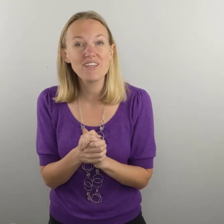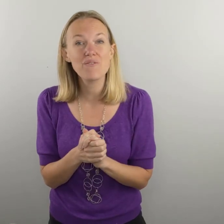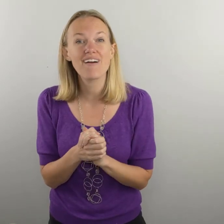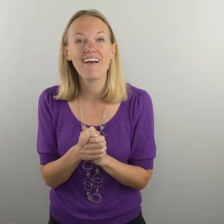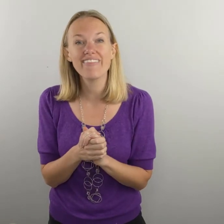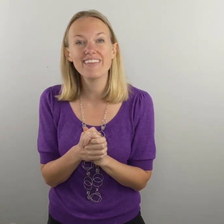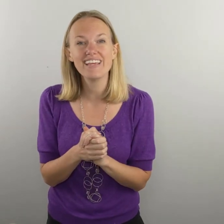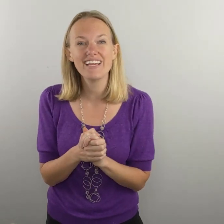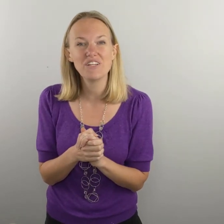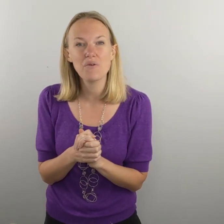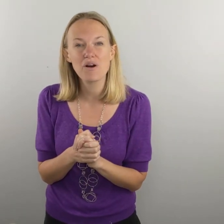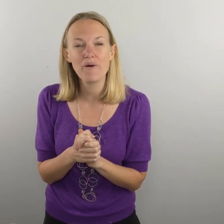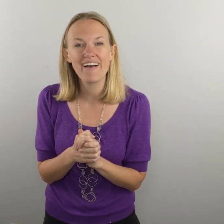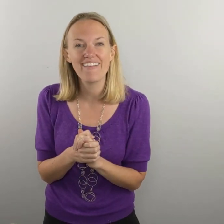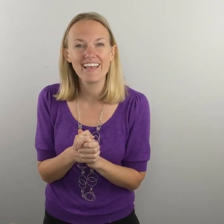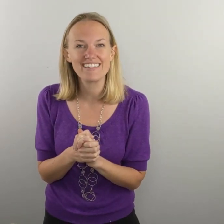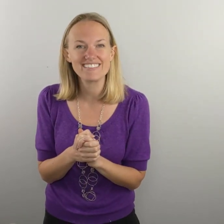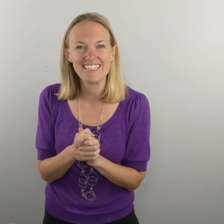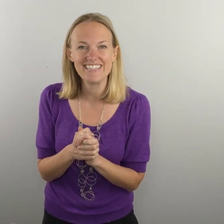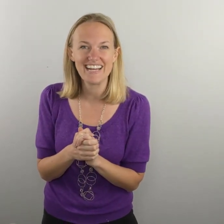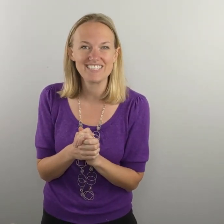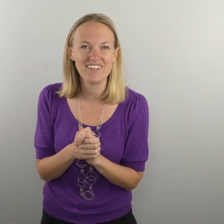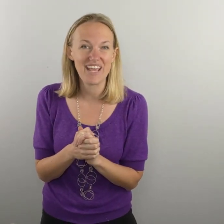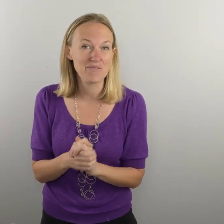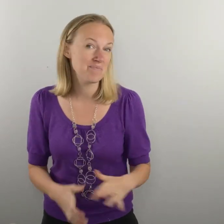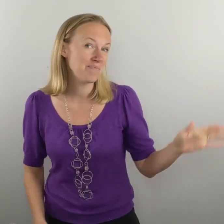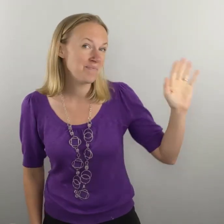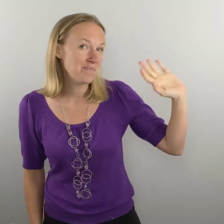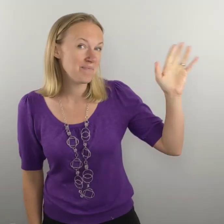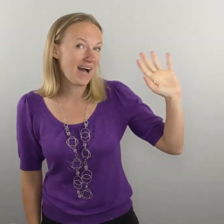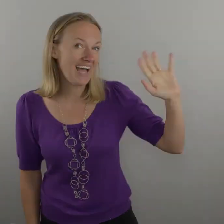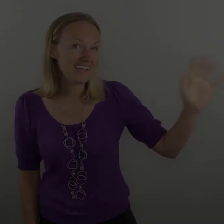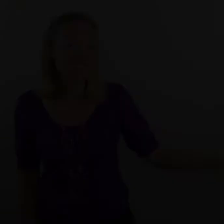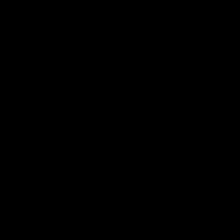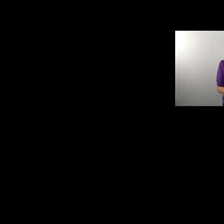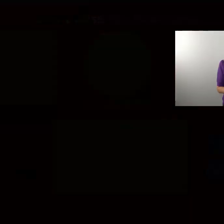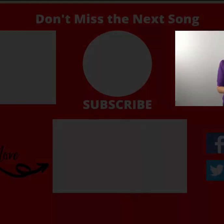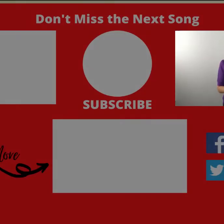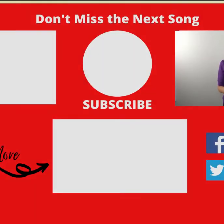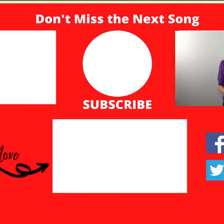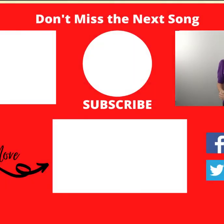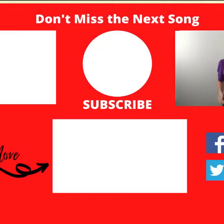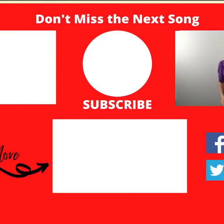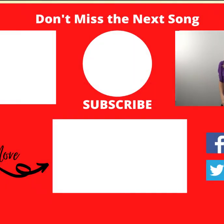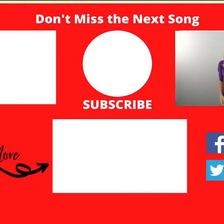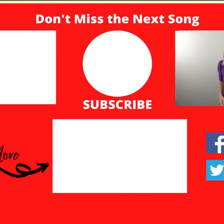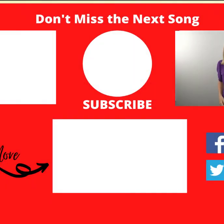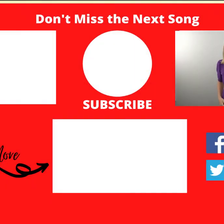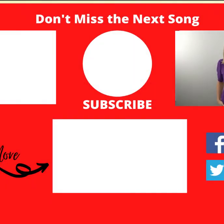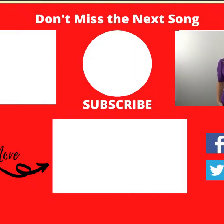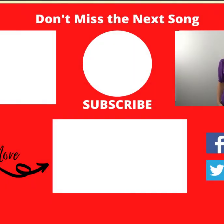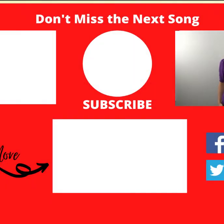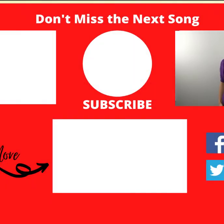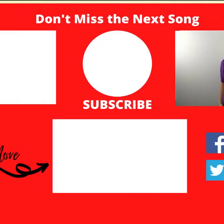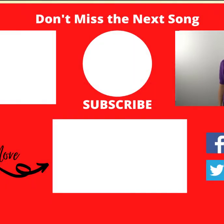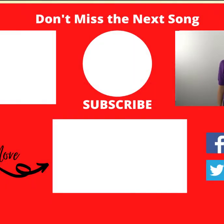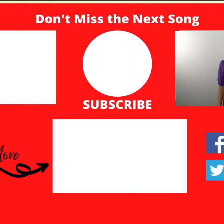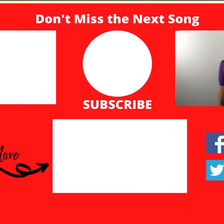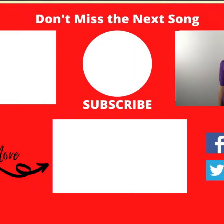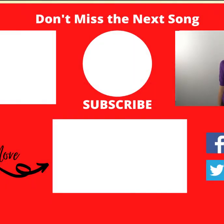are healthy and you are well, and I'll see you in the next video. Bye. Now to him who is able to do far